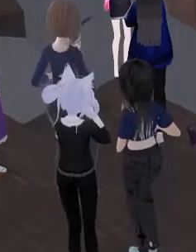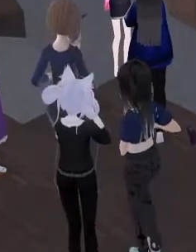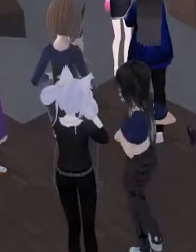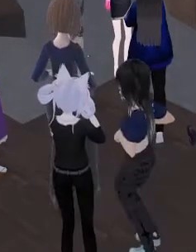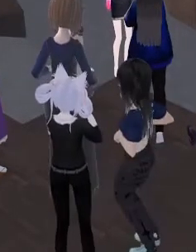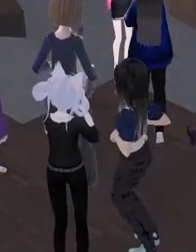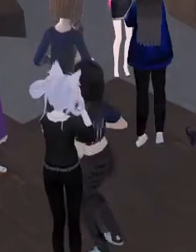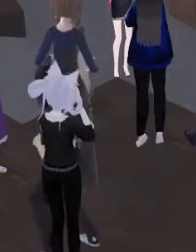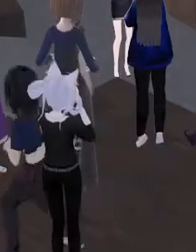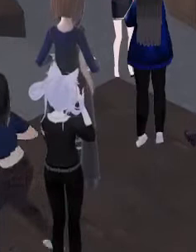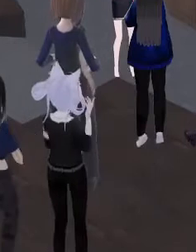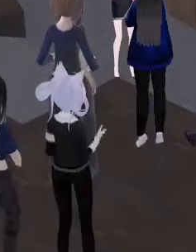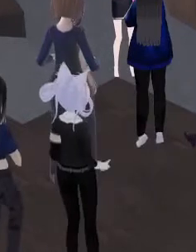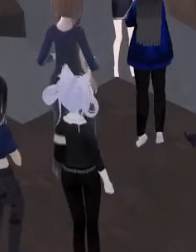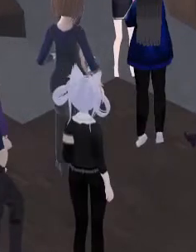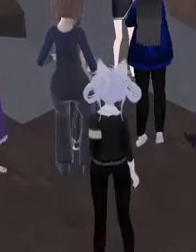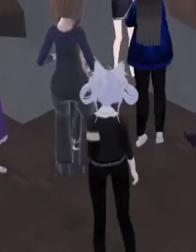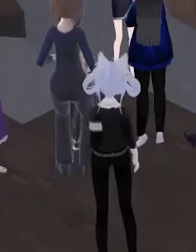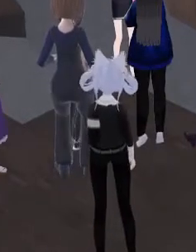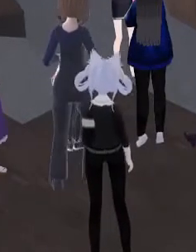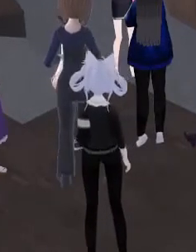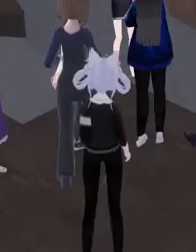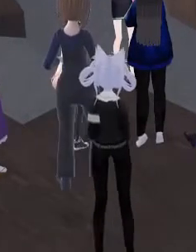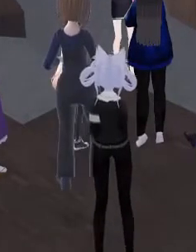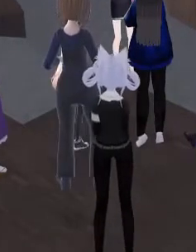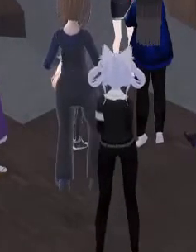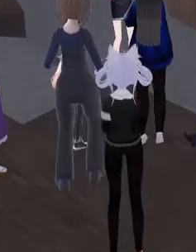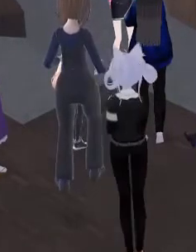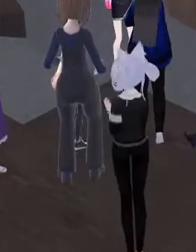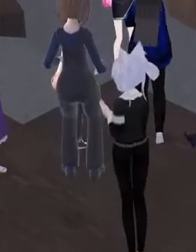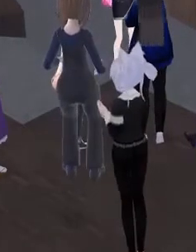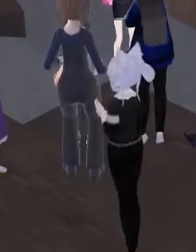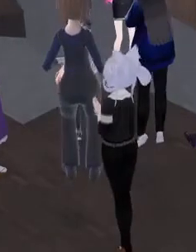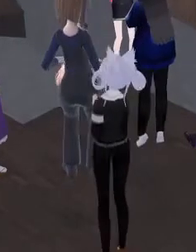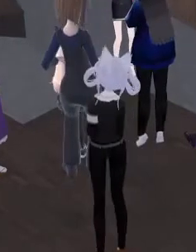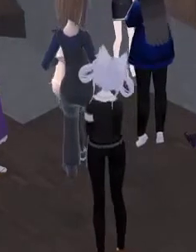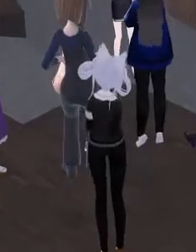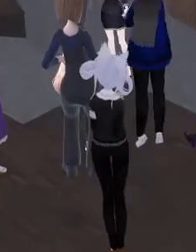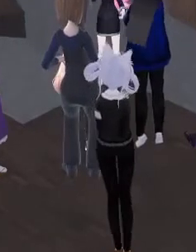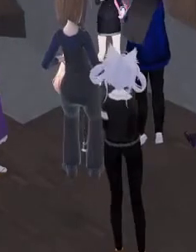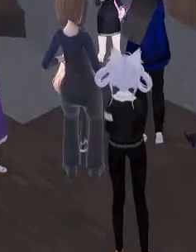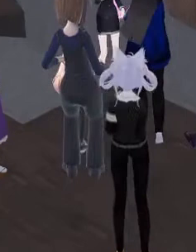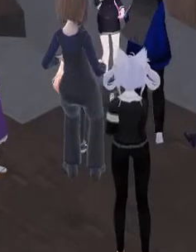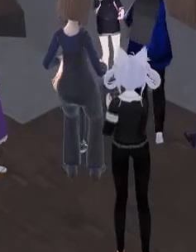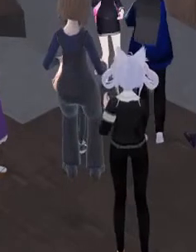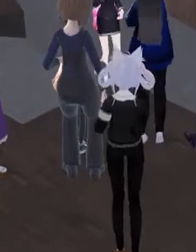gonna give you guys like, I don't know, I'll start with 5 minutes, and if you need more time, then I'll give you more. And I'm gonna say you guys are in a